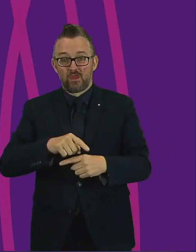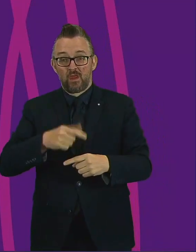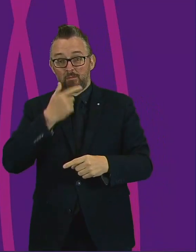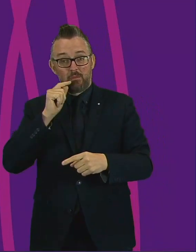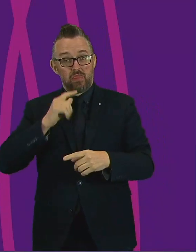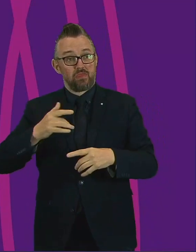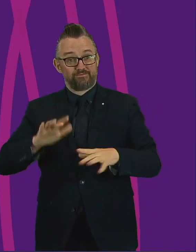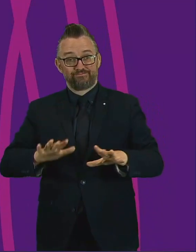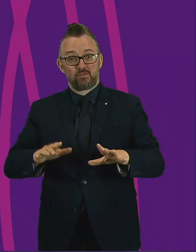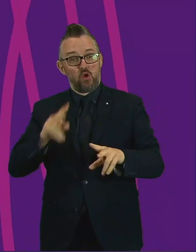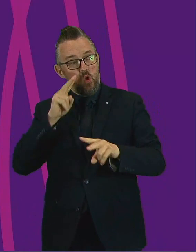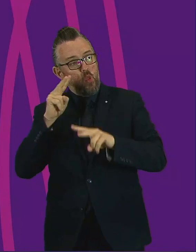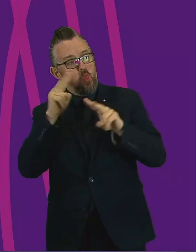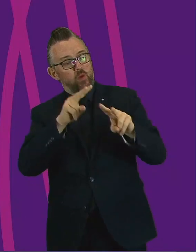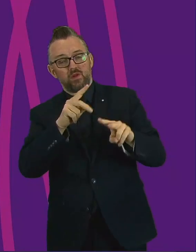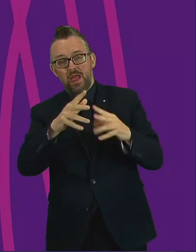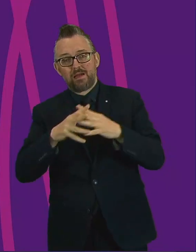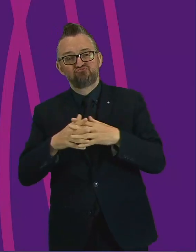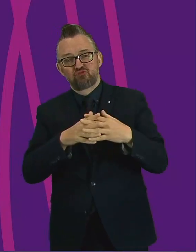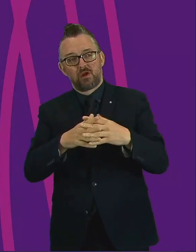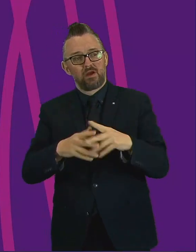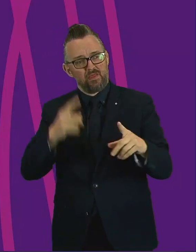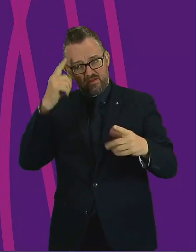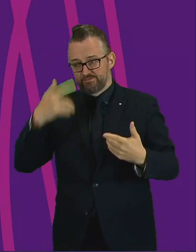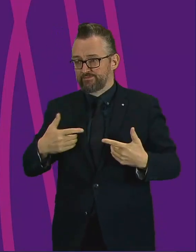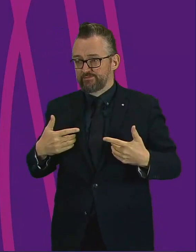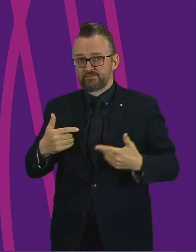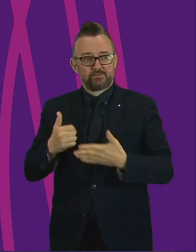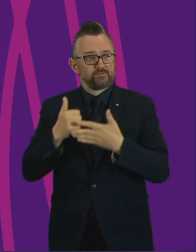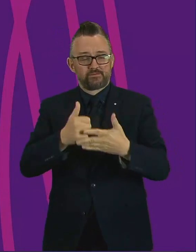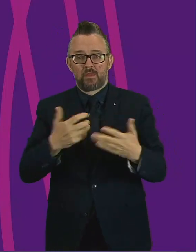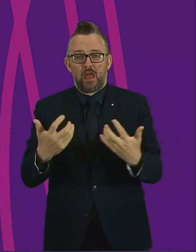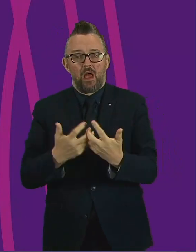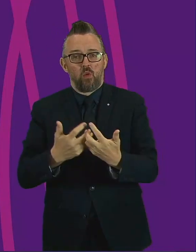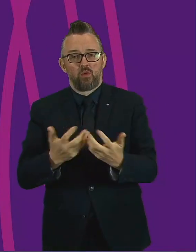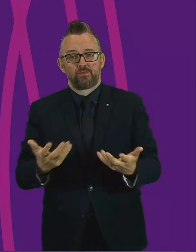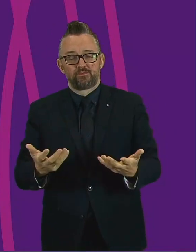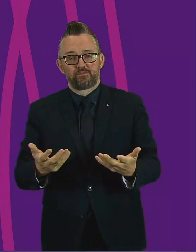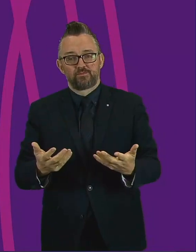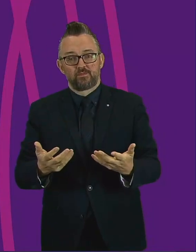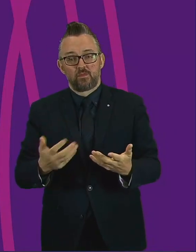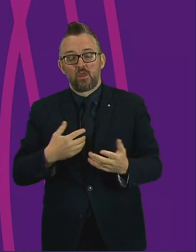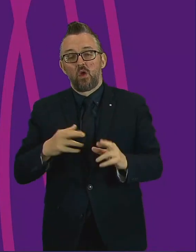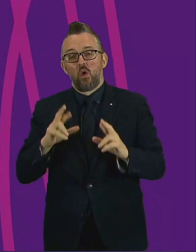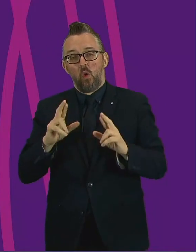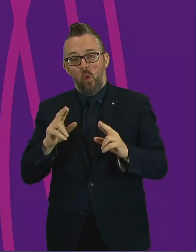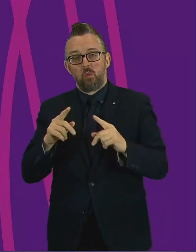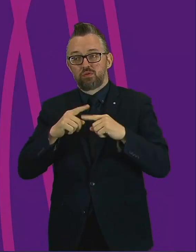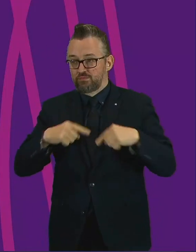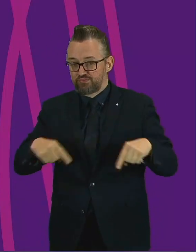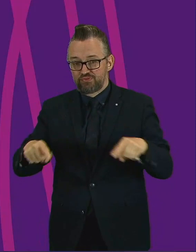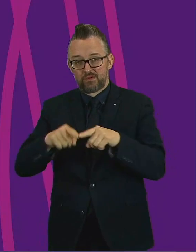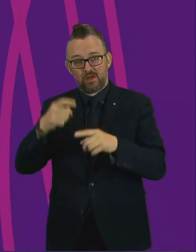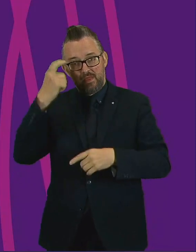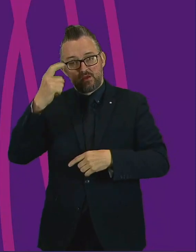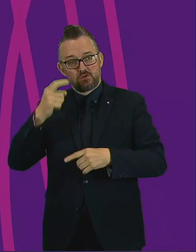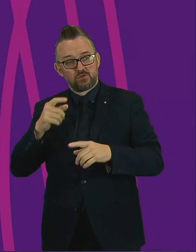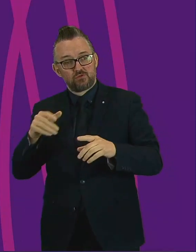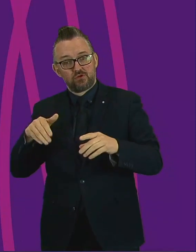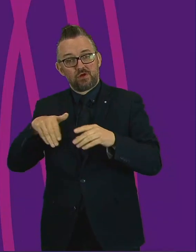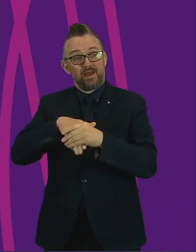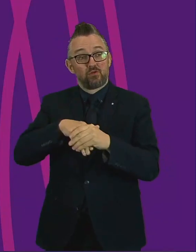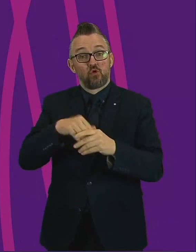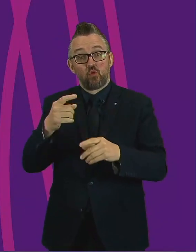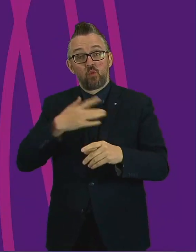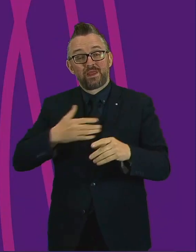events in the US and asking, what can we do? I hope that everybody considering joining a protest this